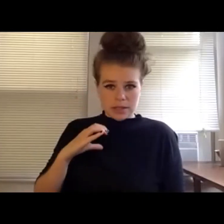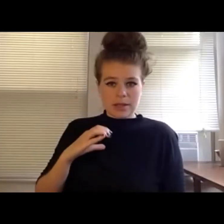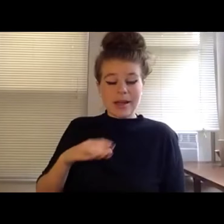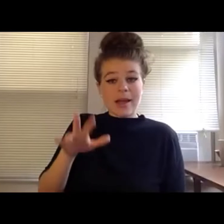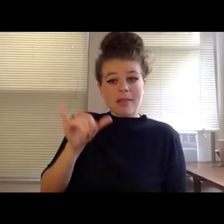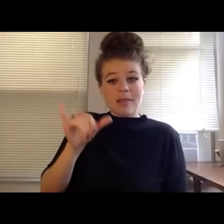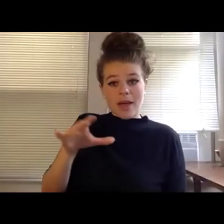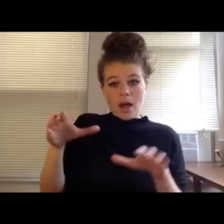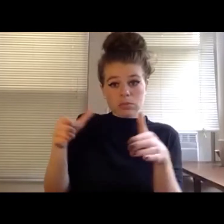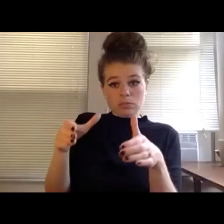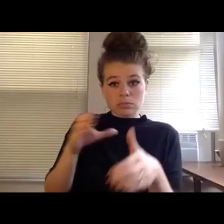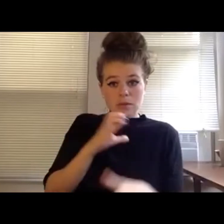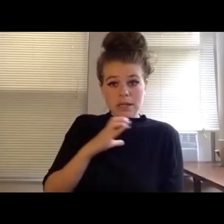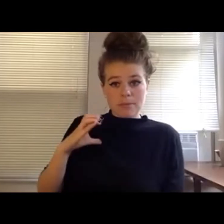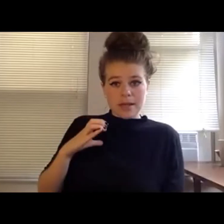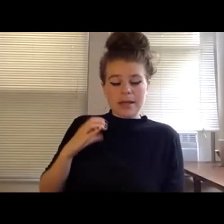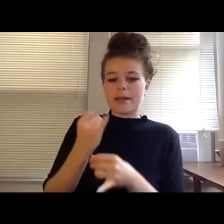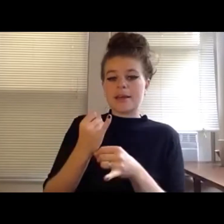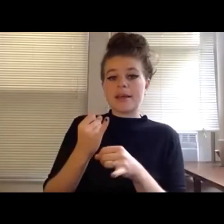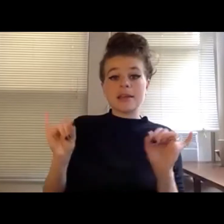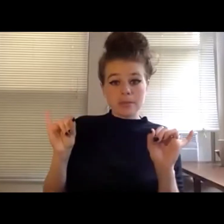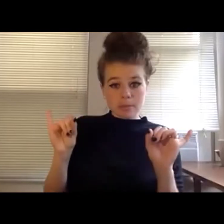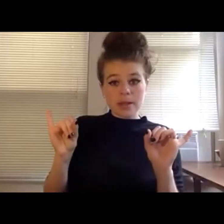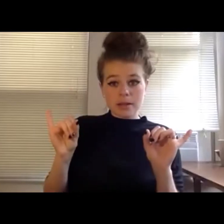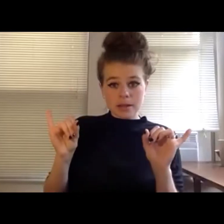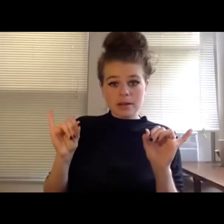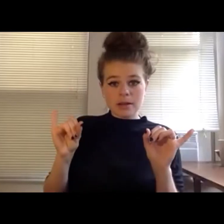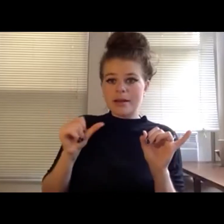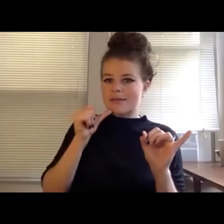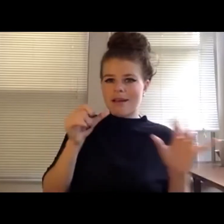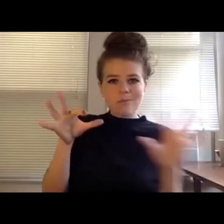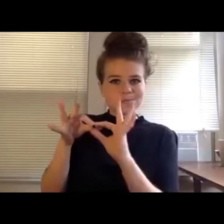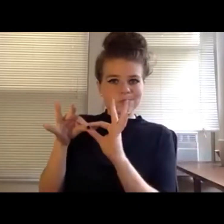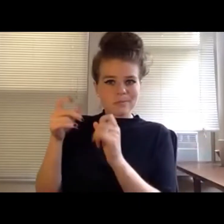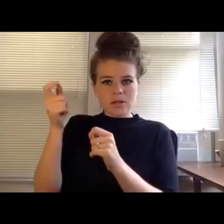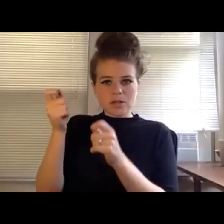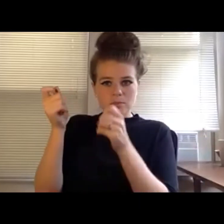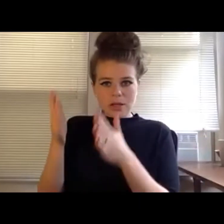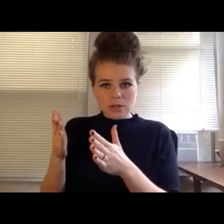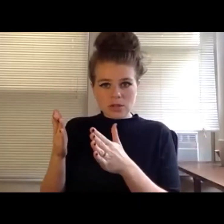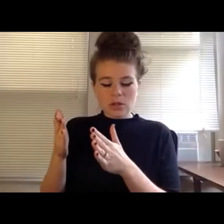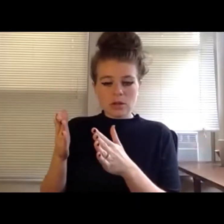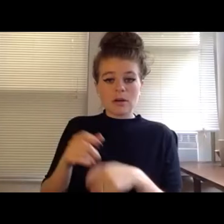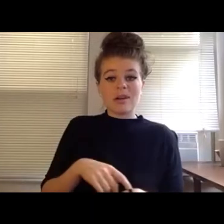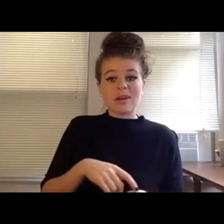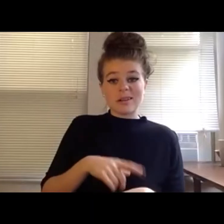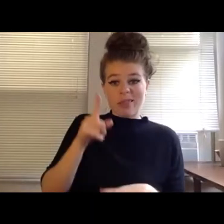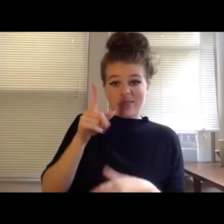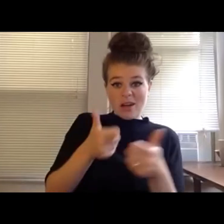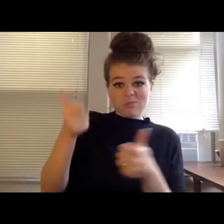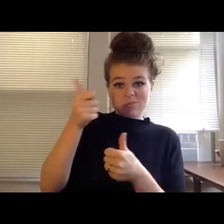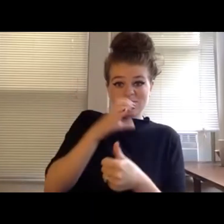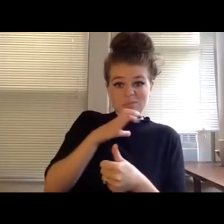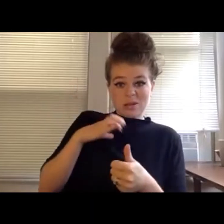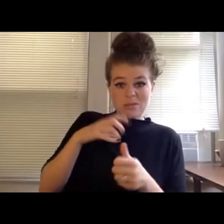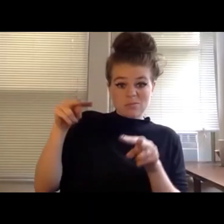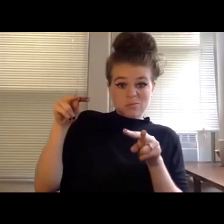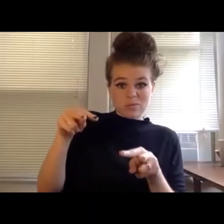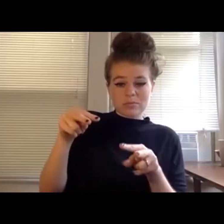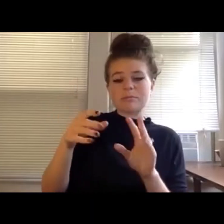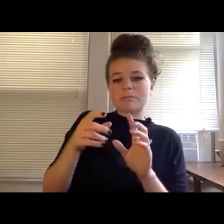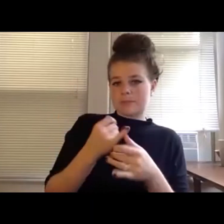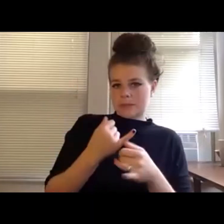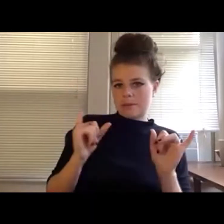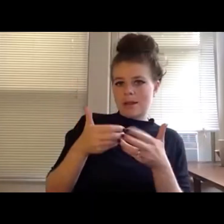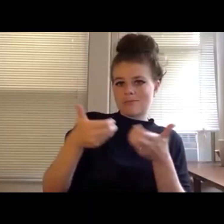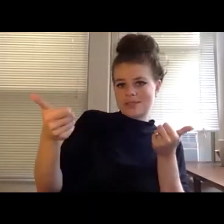committee independent of the sponsor and independent of the steering committee for the clinical study. What